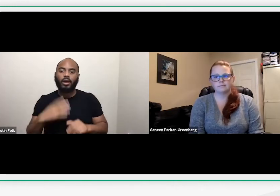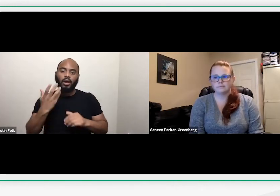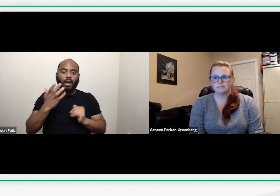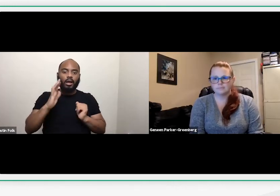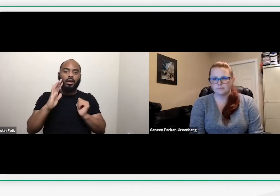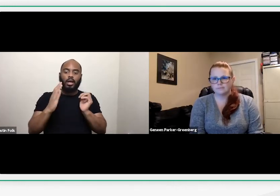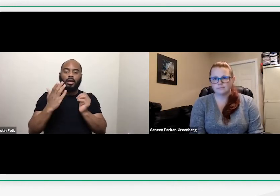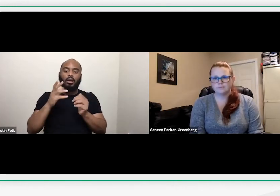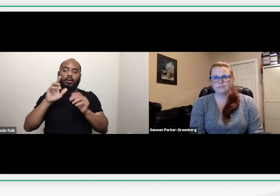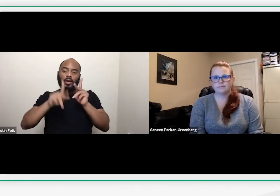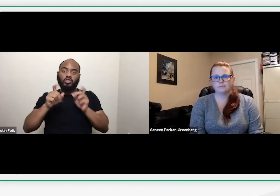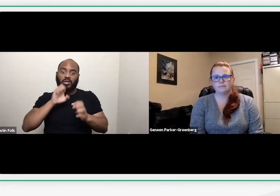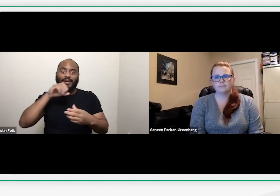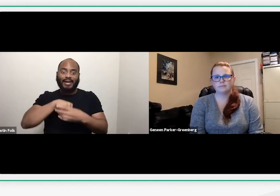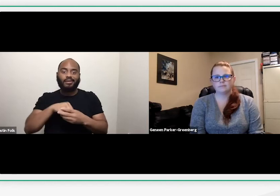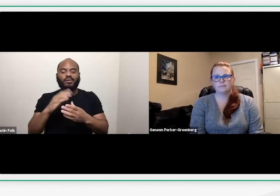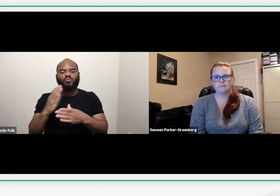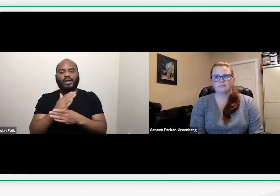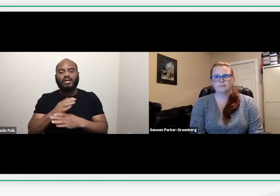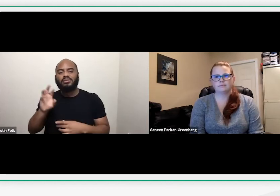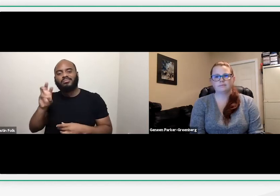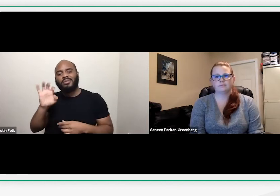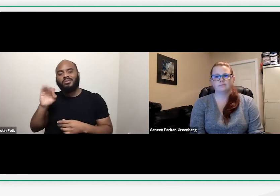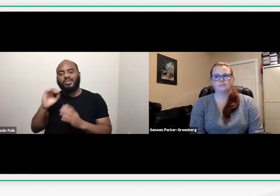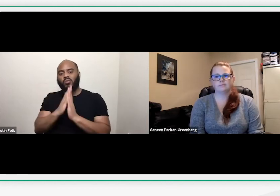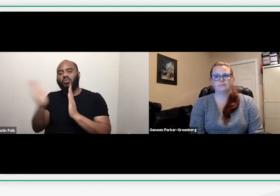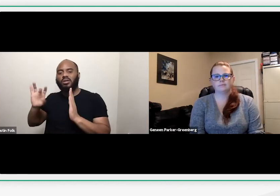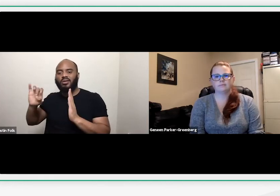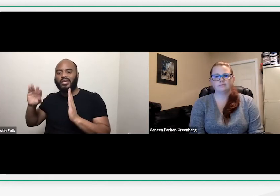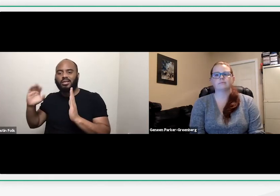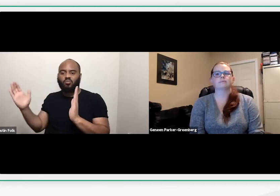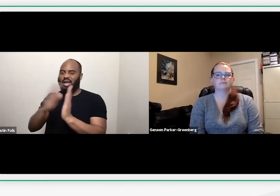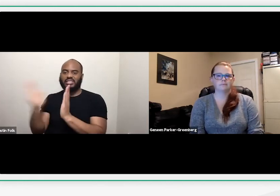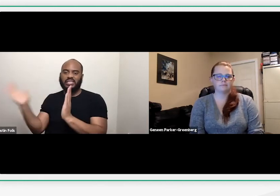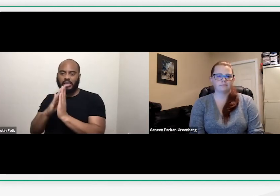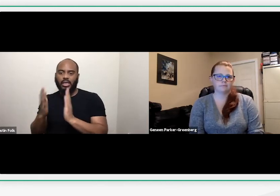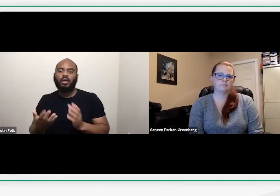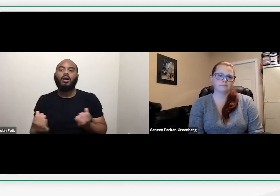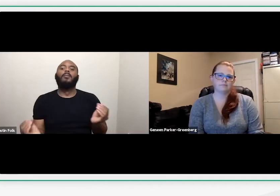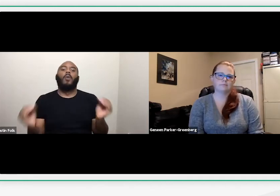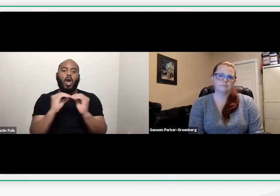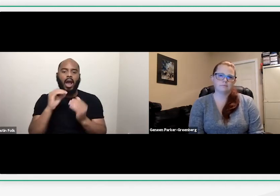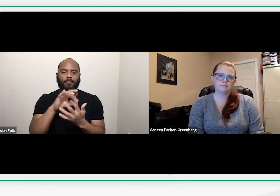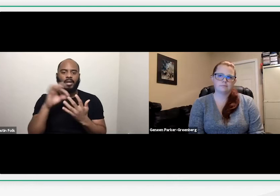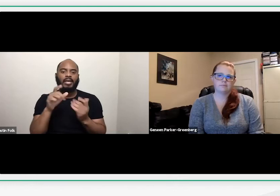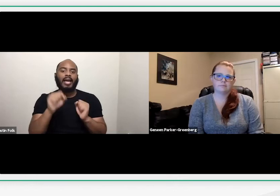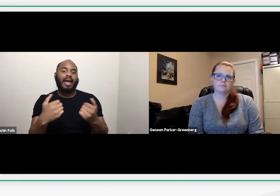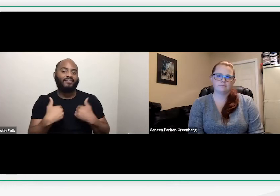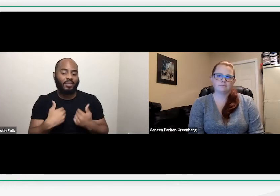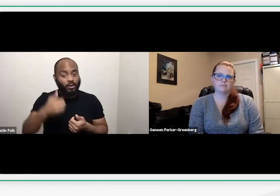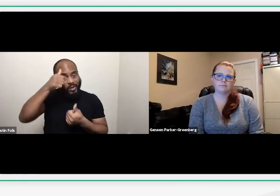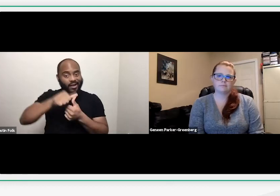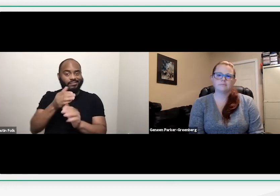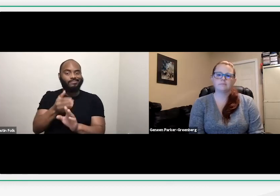and beyond up to 850 is considered awesome or excellent. People should be between 690